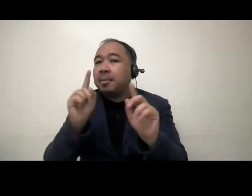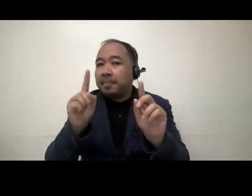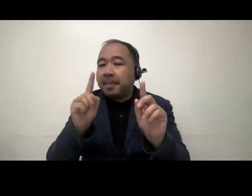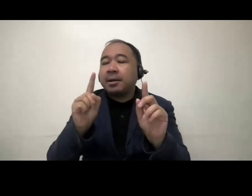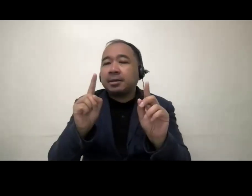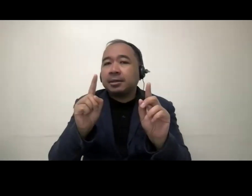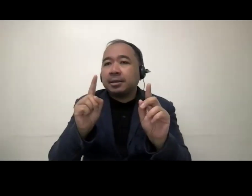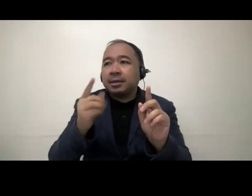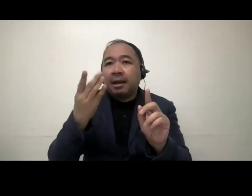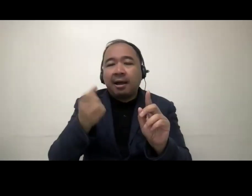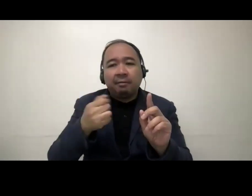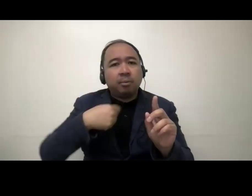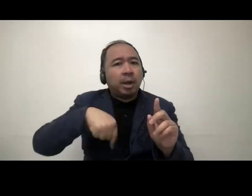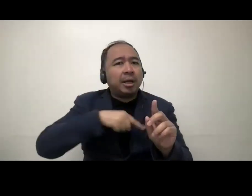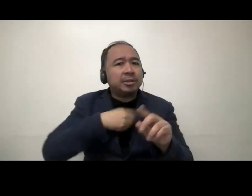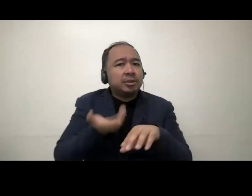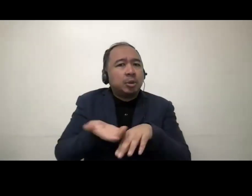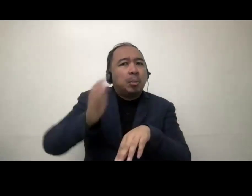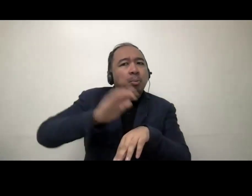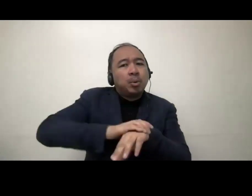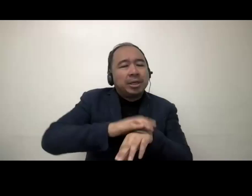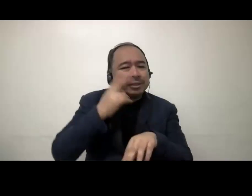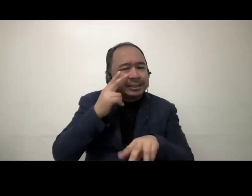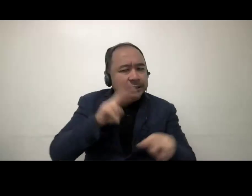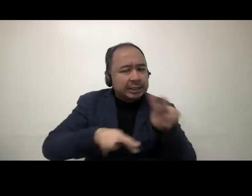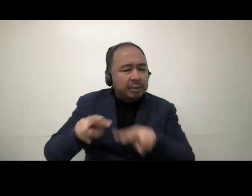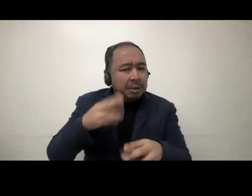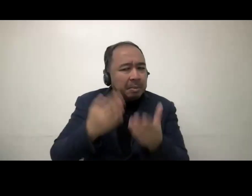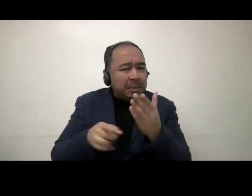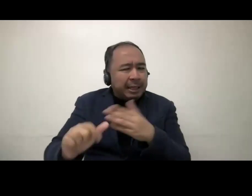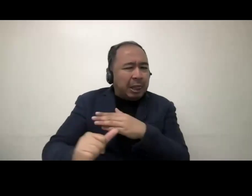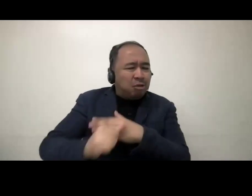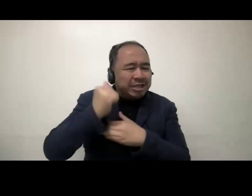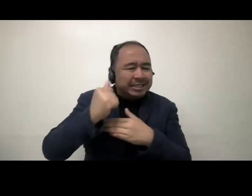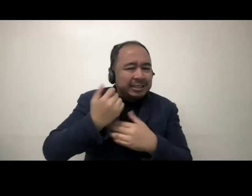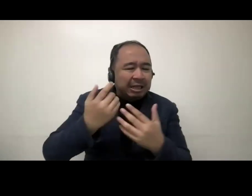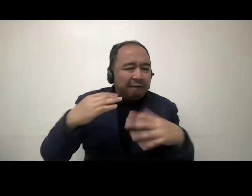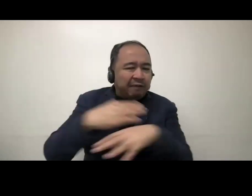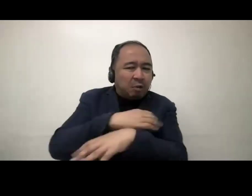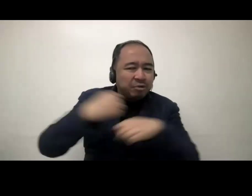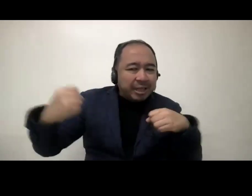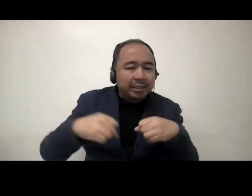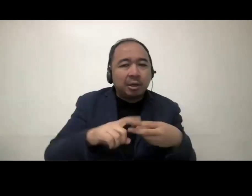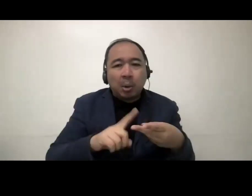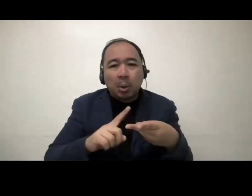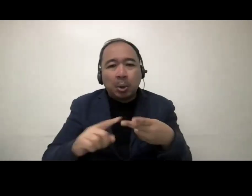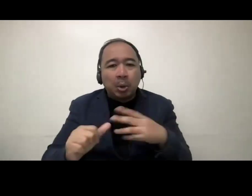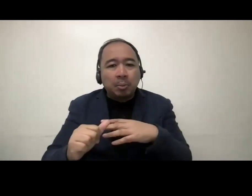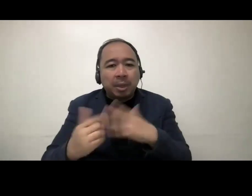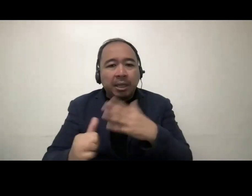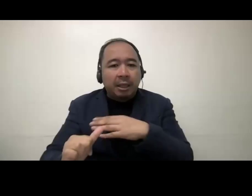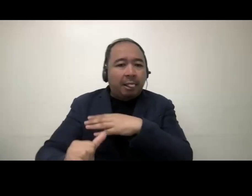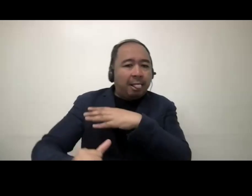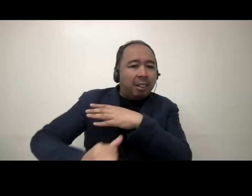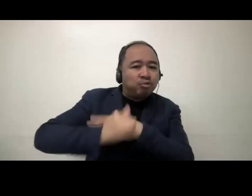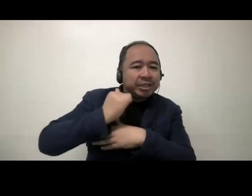of assessing whether there is a risk of retaliation, where there is a risk of systemic issue that triggers the need for the mechanism to be involved, and then